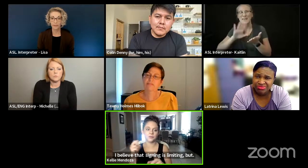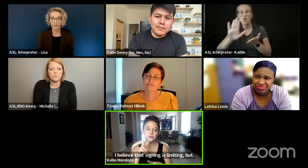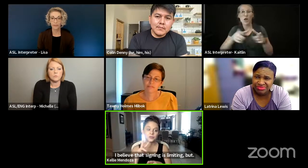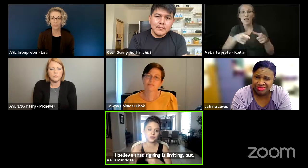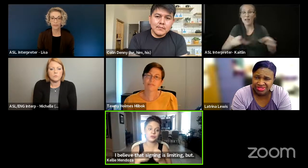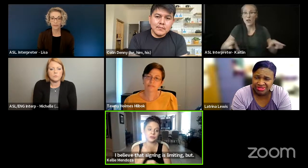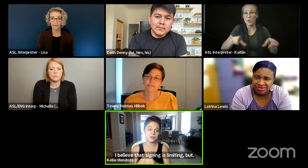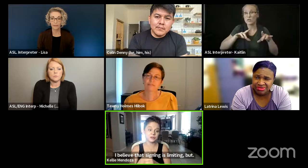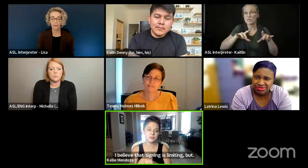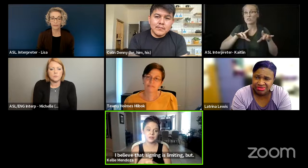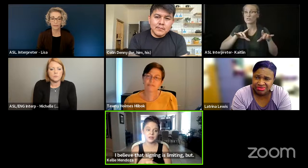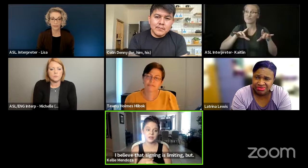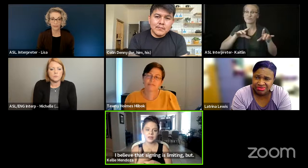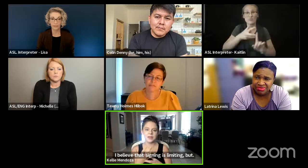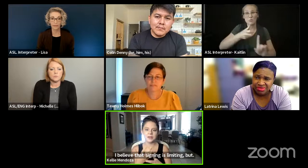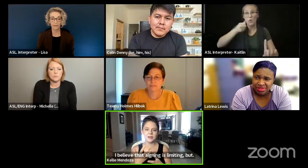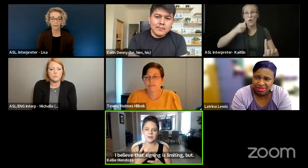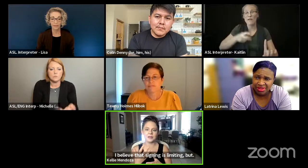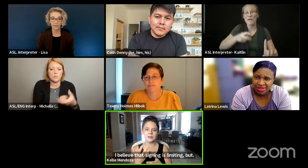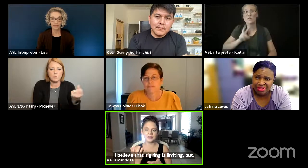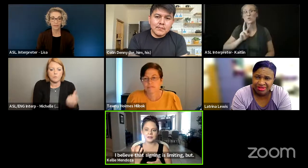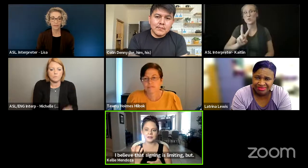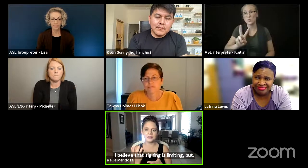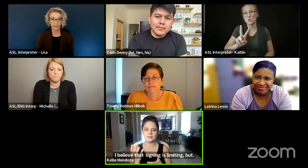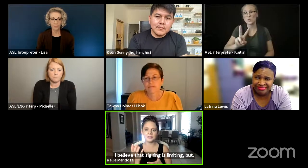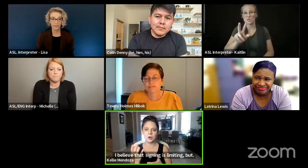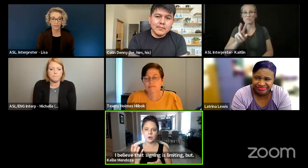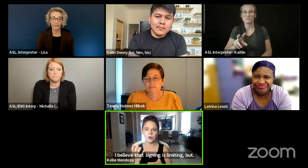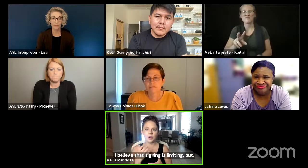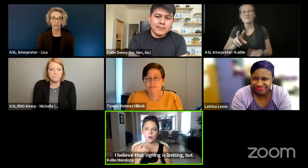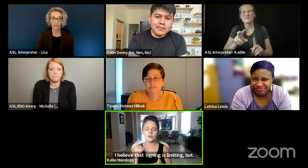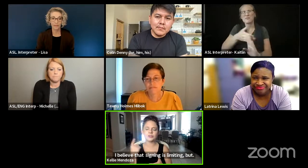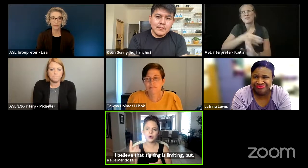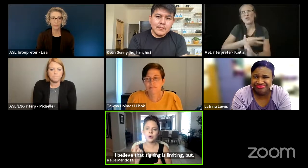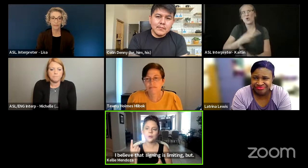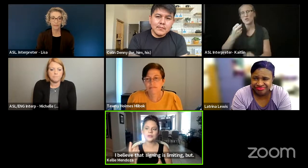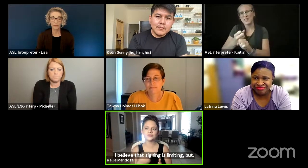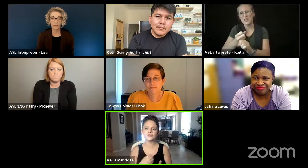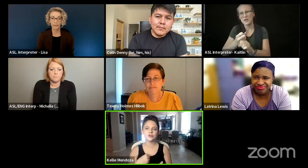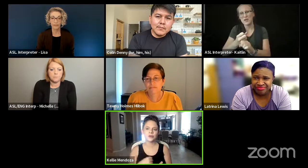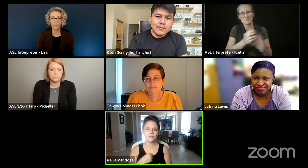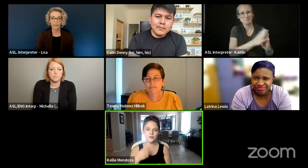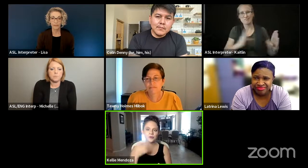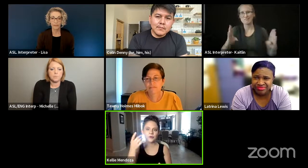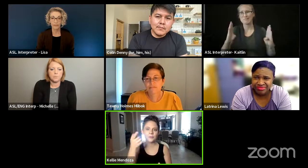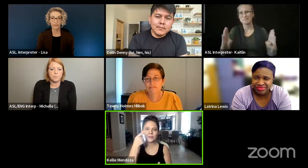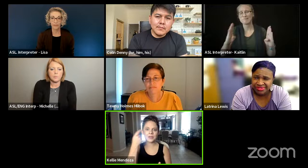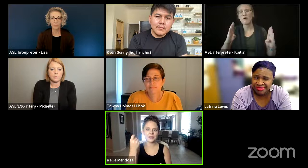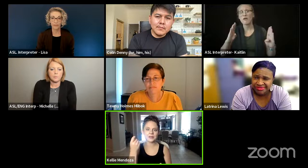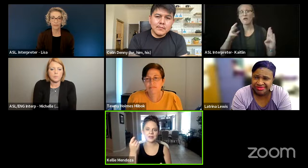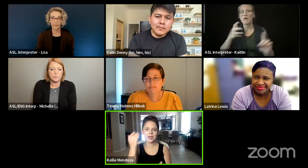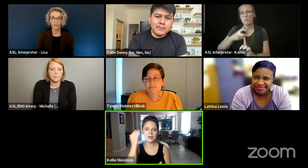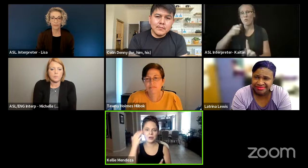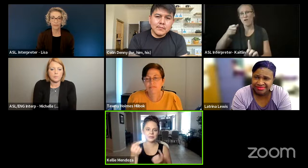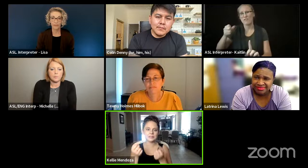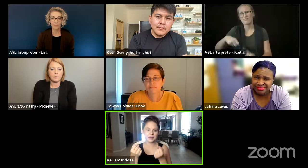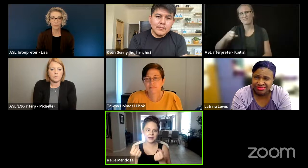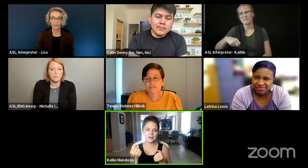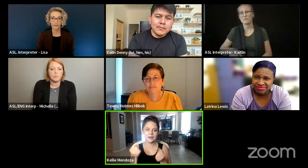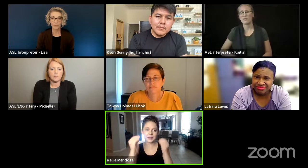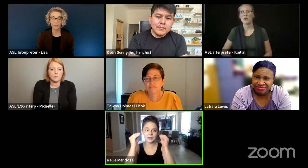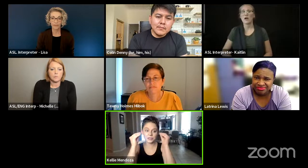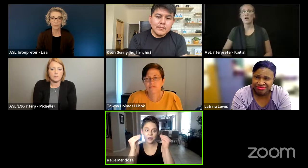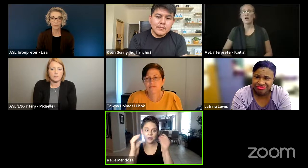deprived for 2 years. And it's always regretful because I